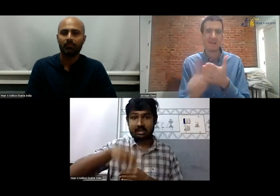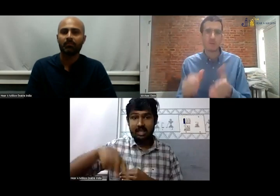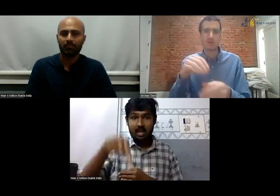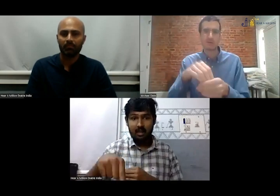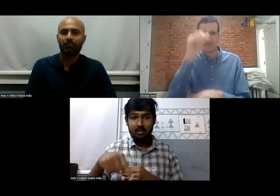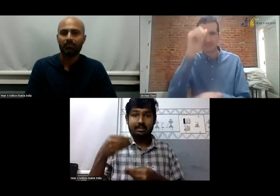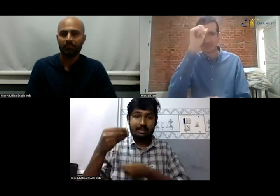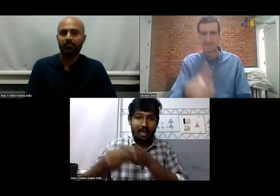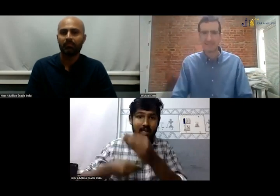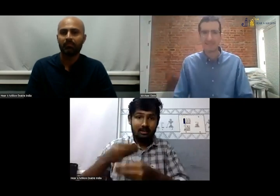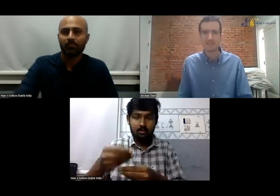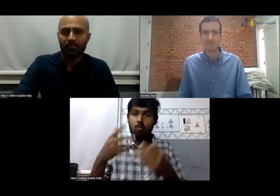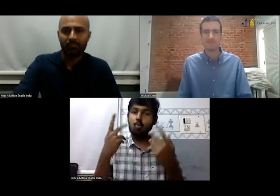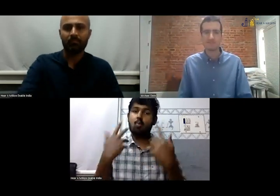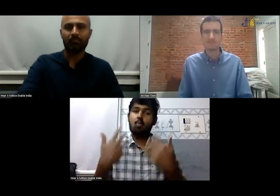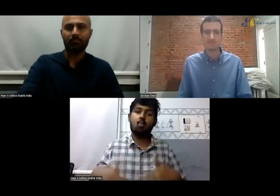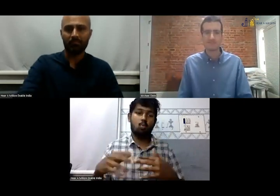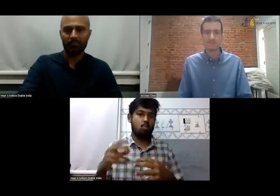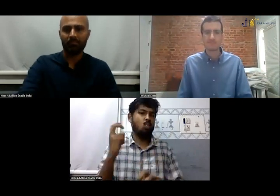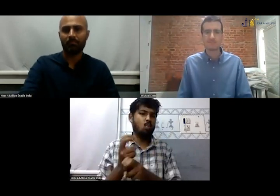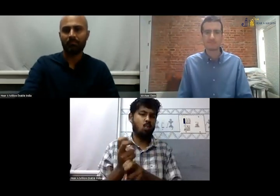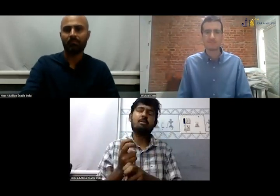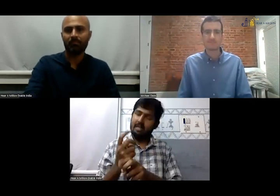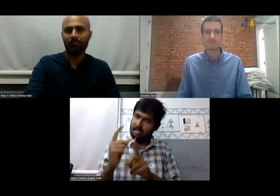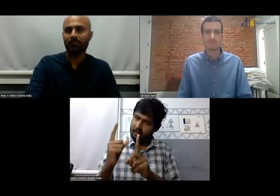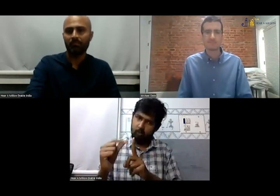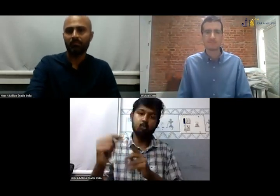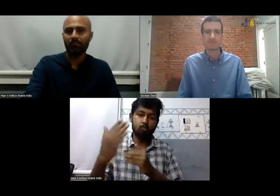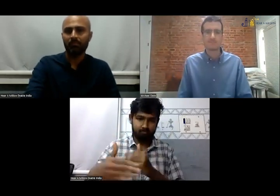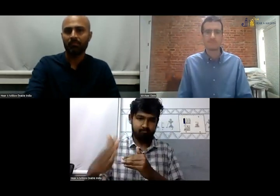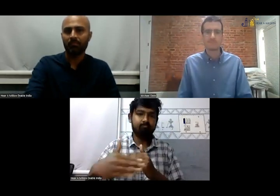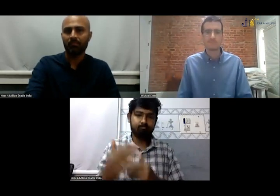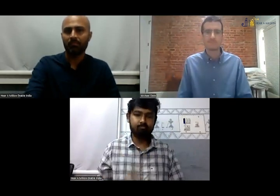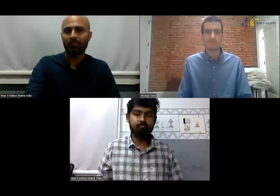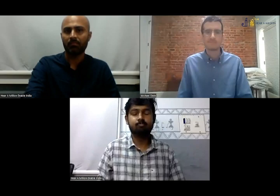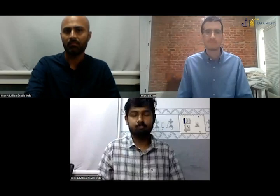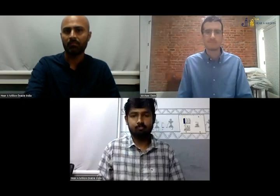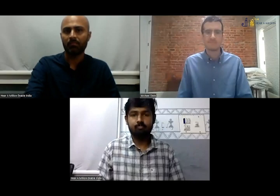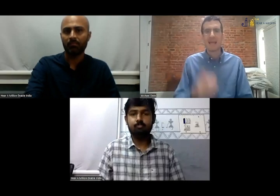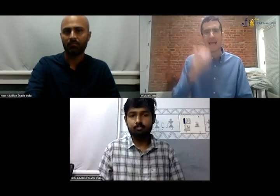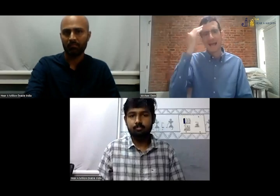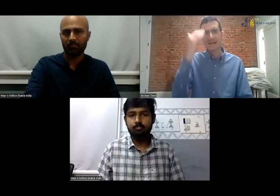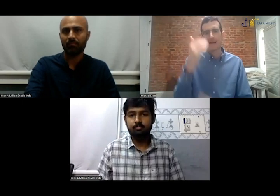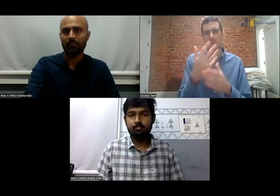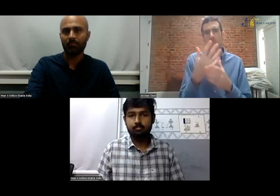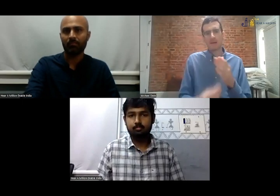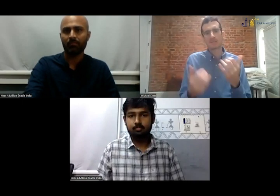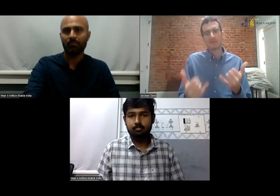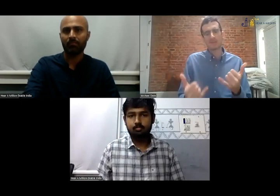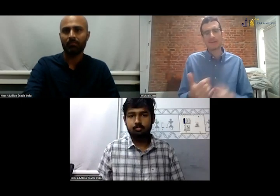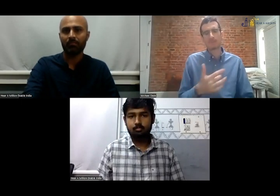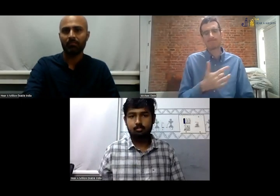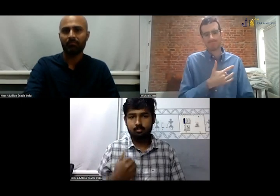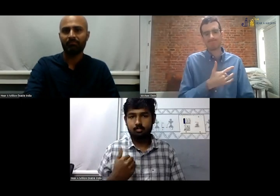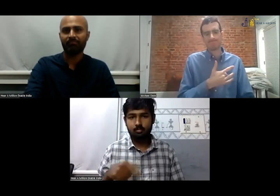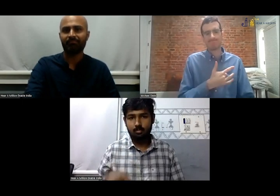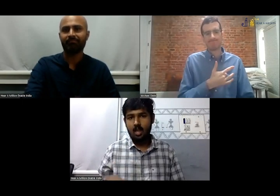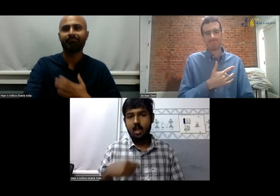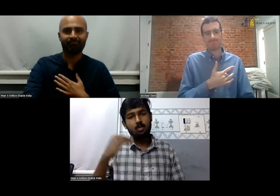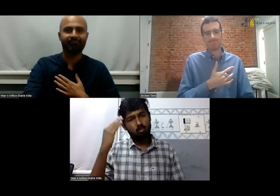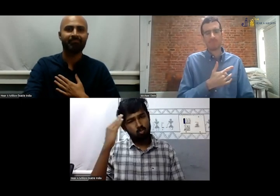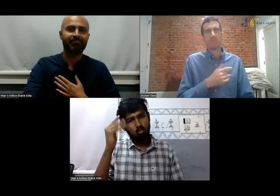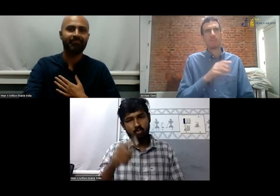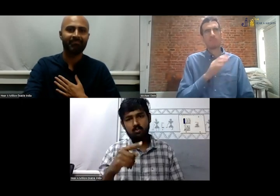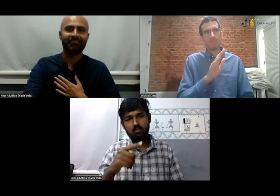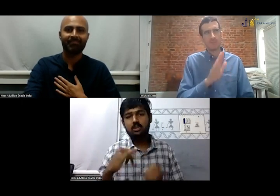law, and for in India, we want that it was tough task for Sudamani